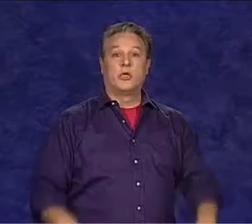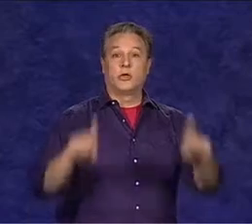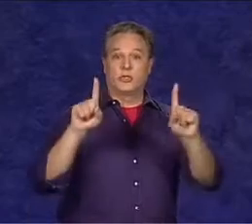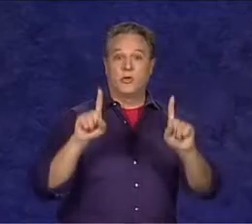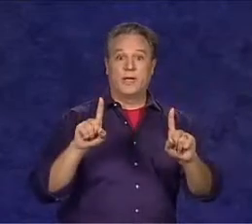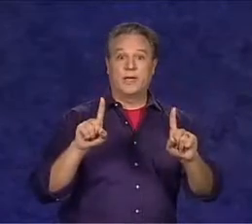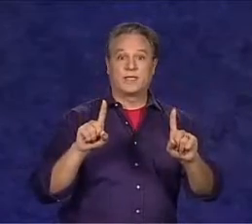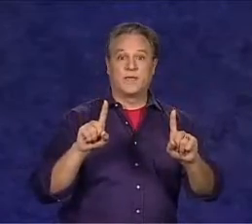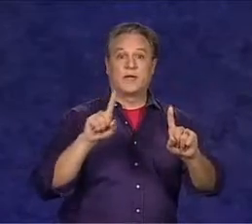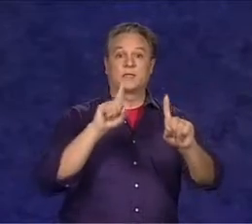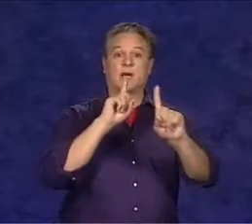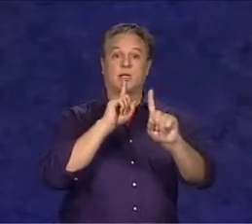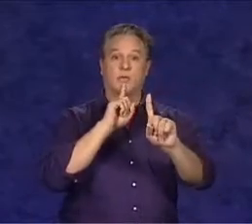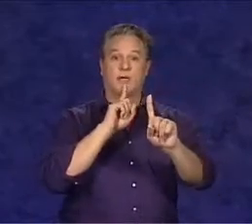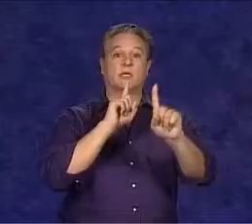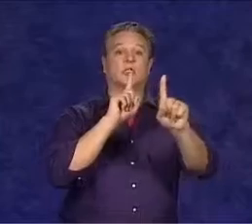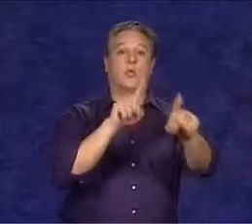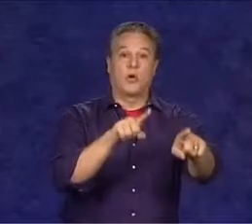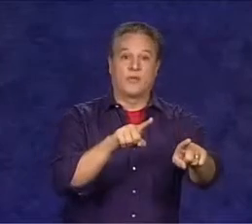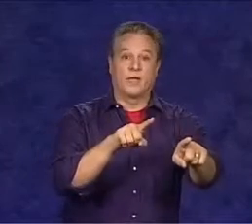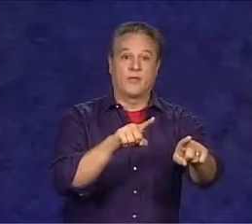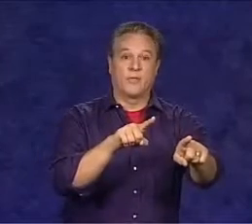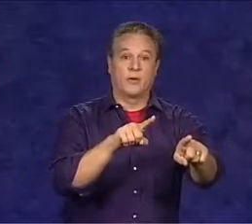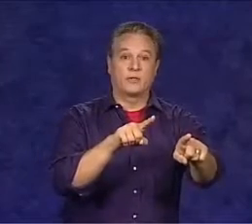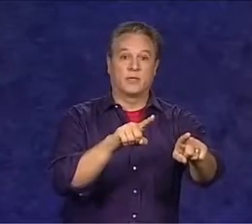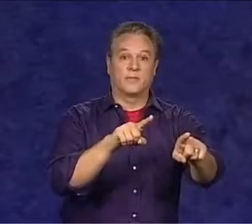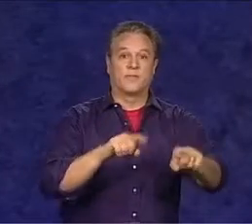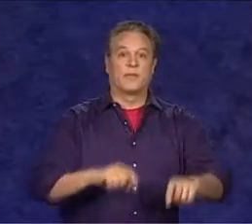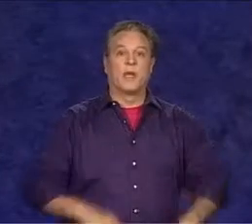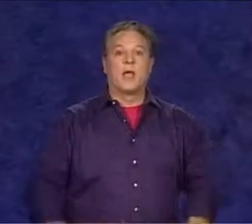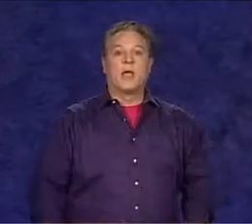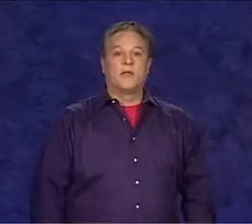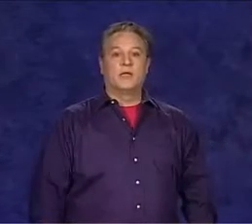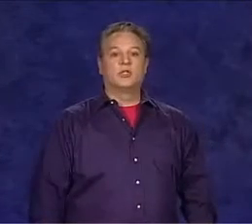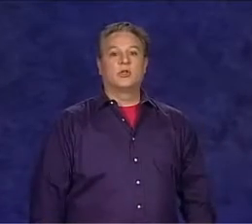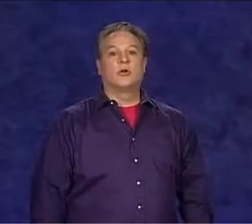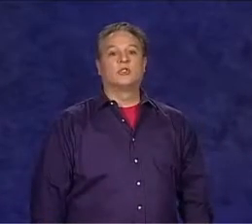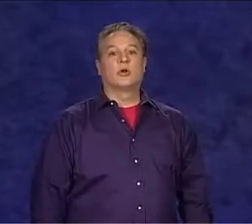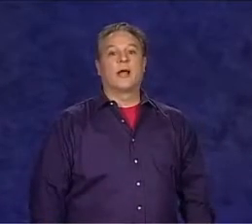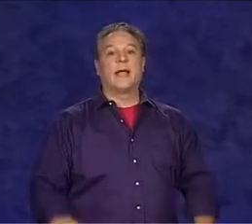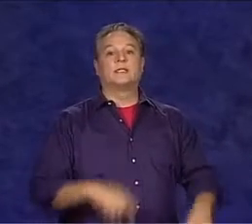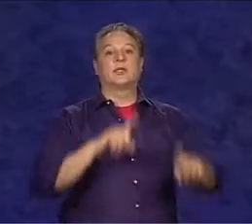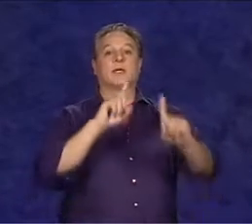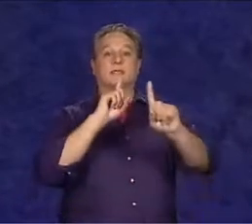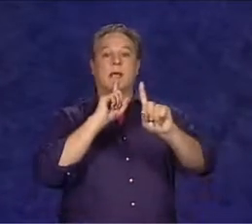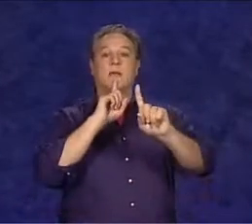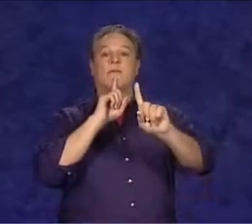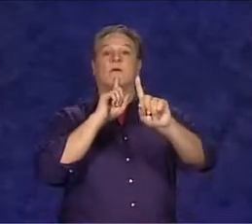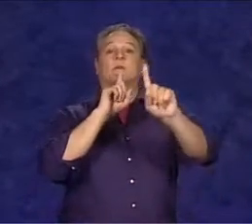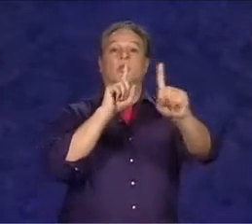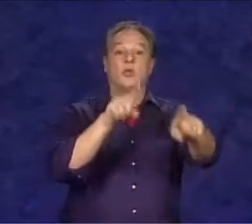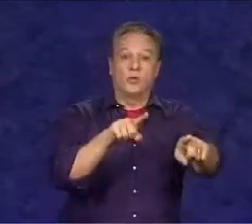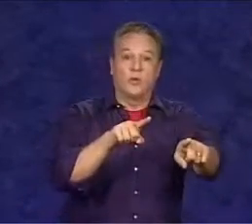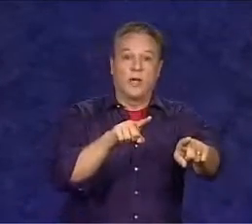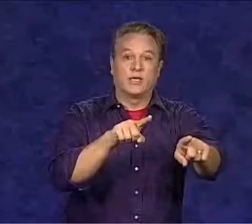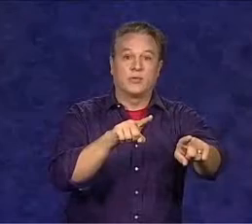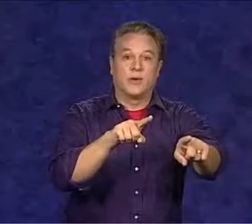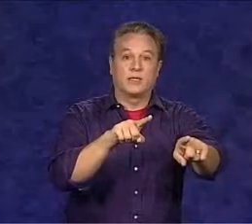Your two index fingers are directed toward the other person. This shows your answer is coming from you and directed